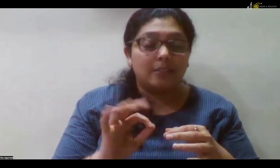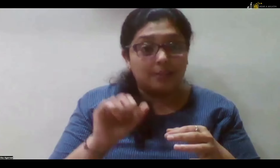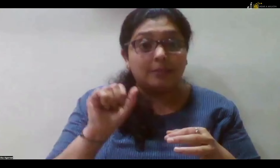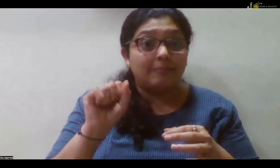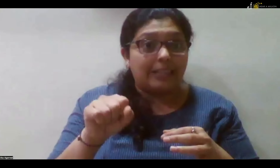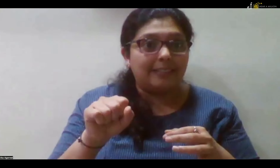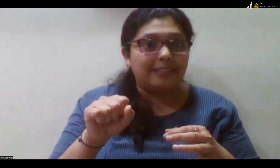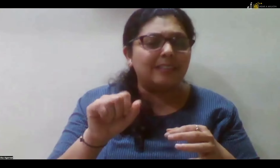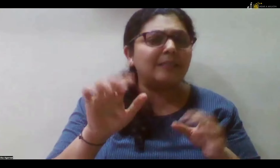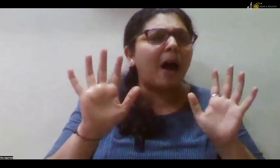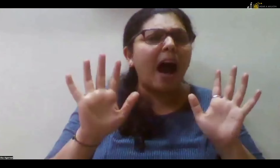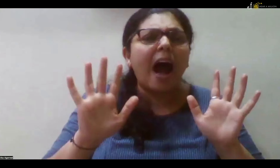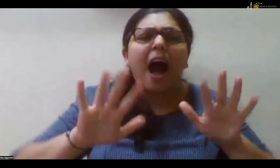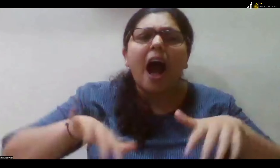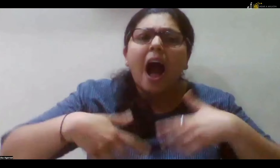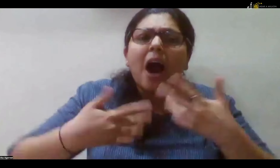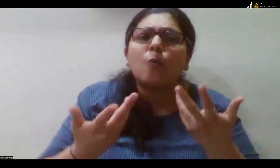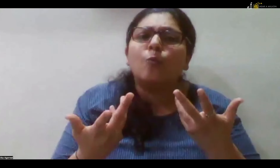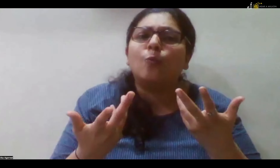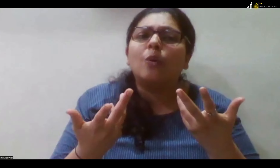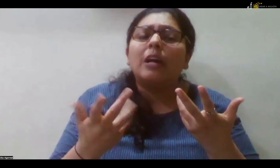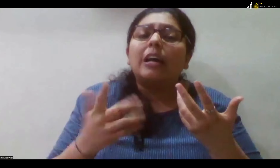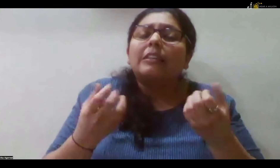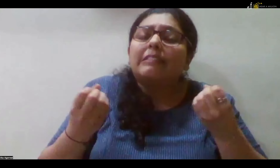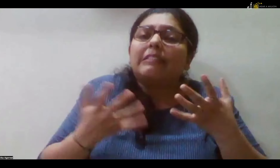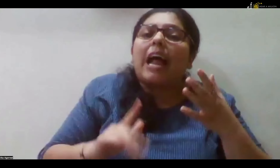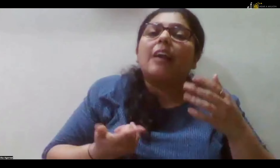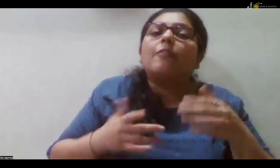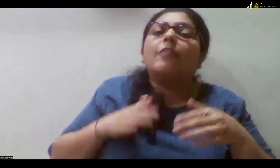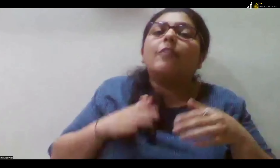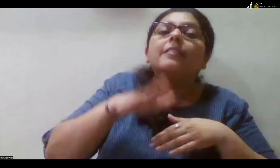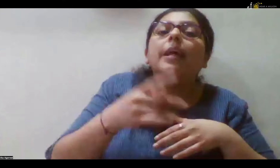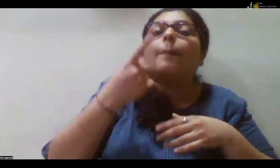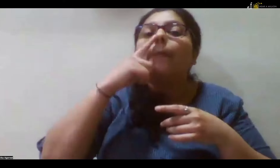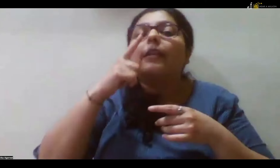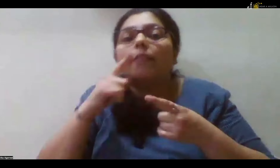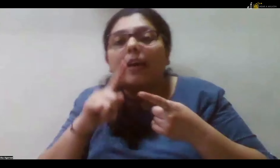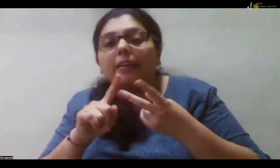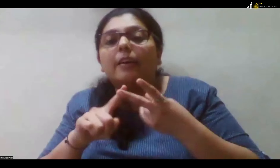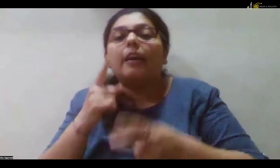said about the deaf ecosystem and the importance of having a strong